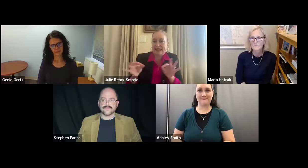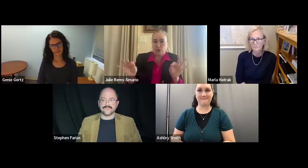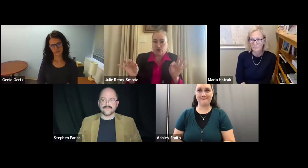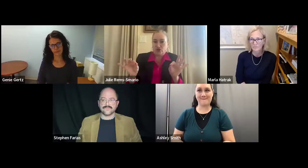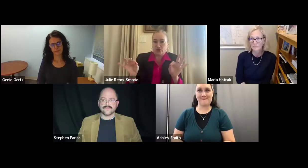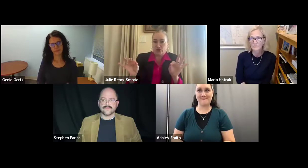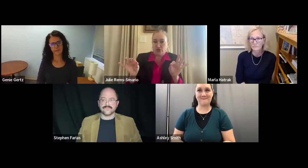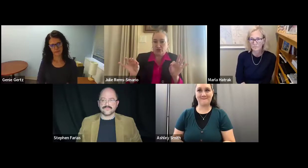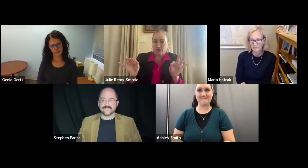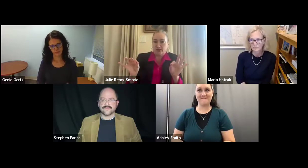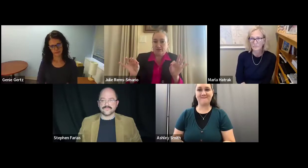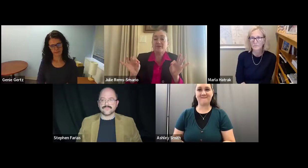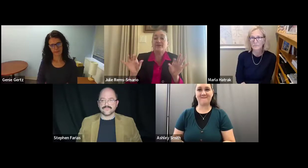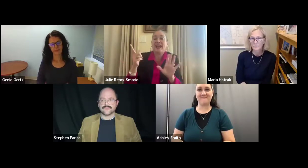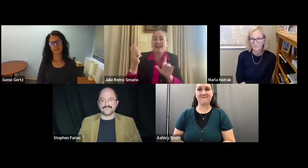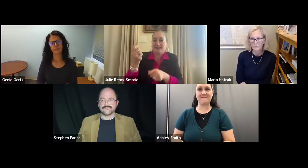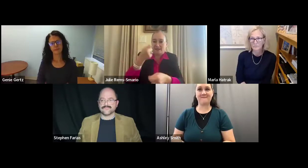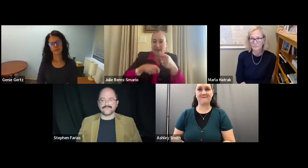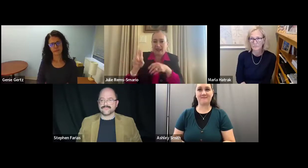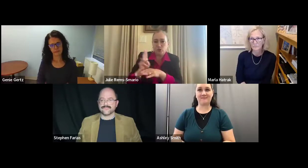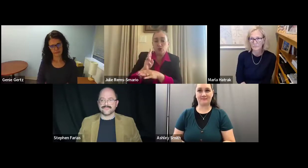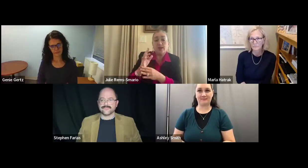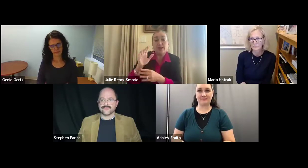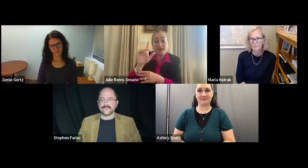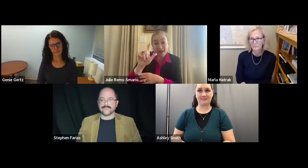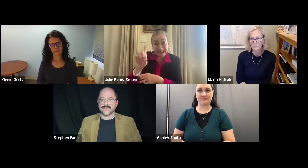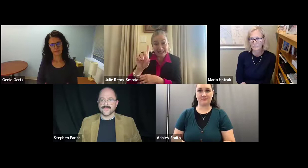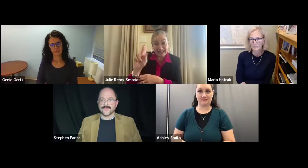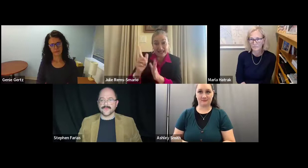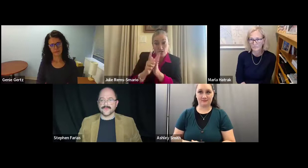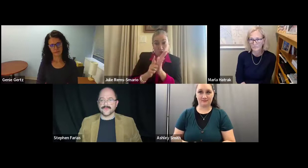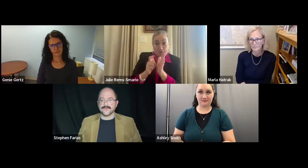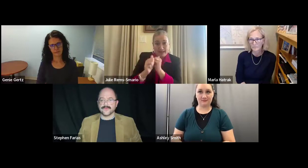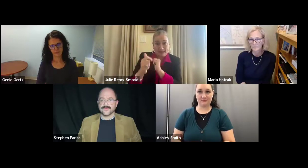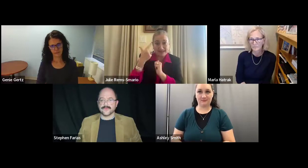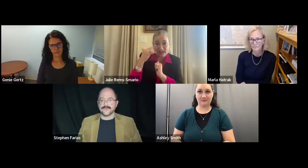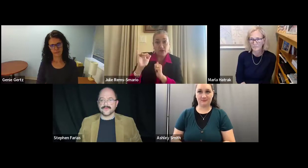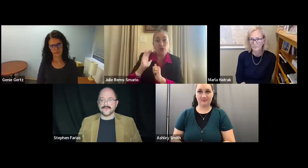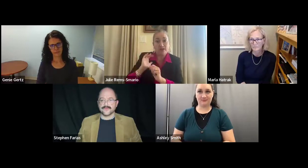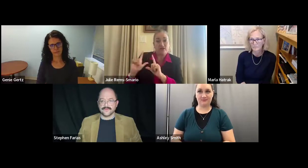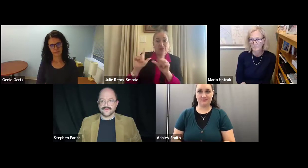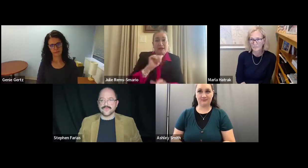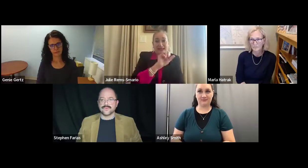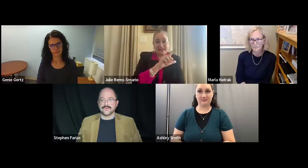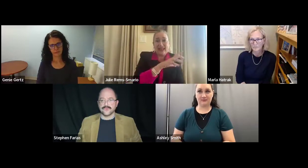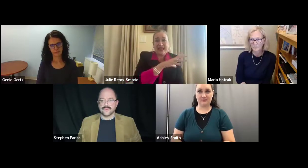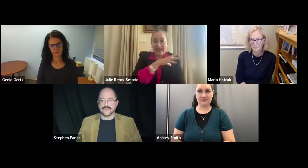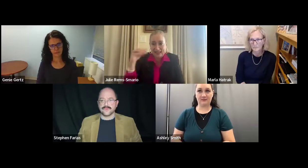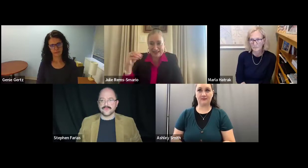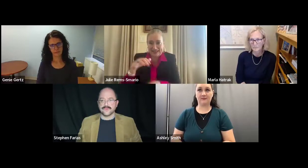reply because, again, LSL is a method, it is not a language. And instead of LSA, what we are looking at, which passed within that, we